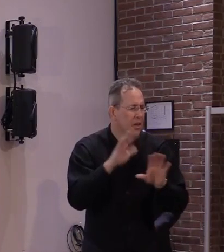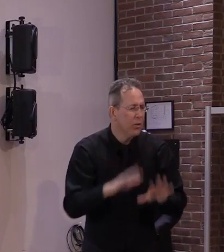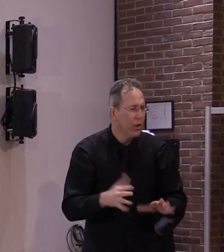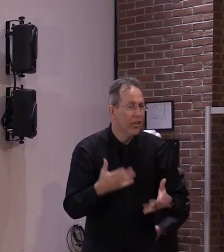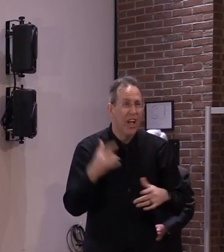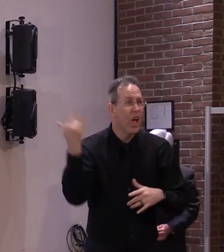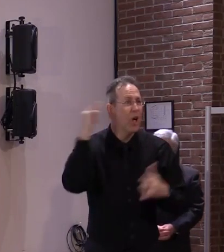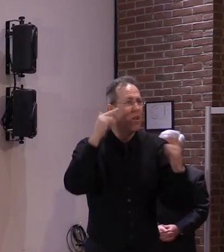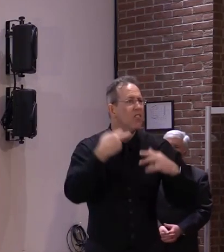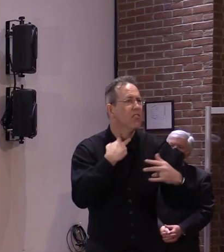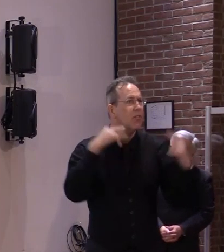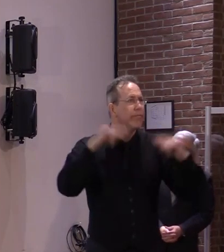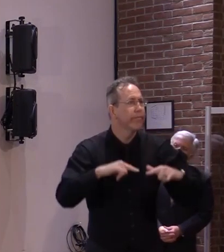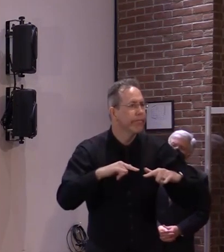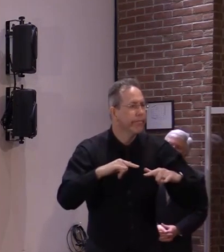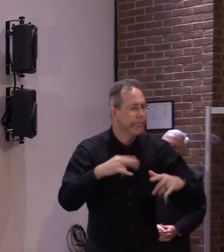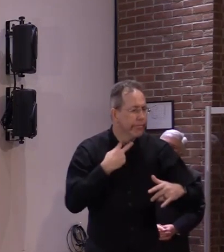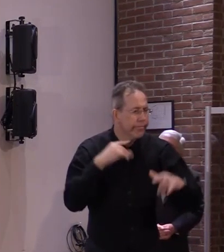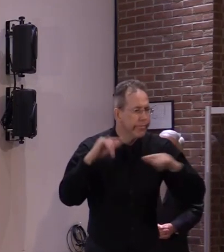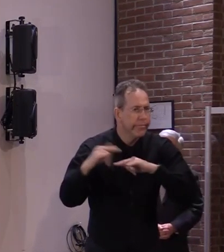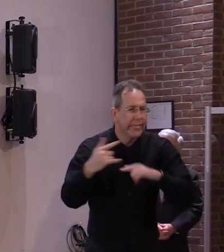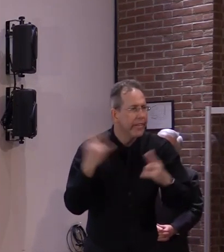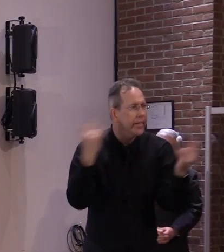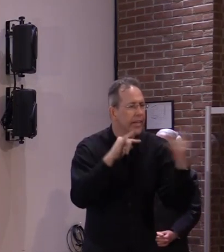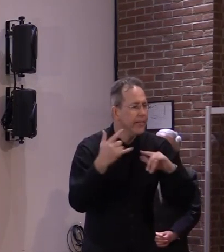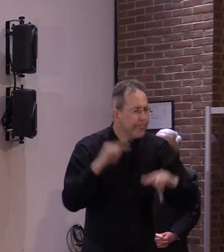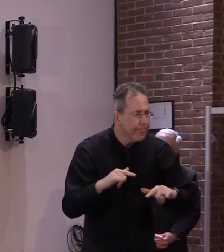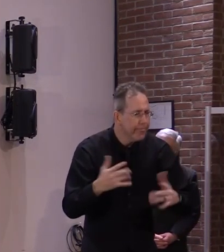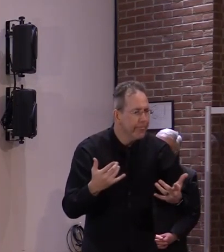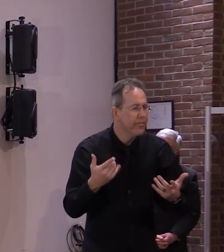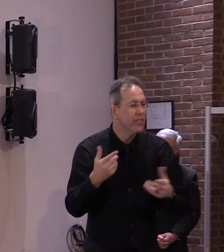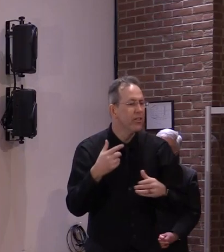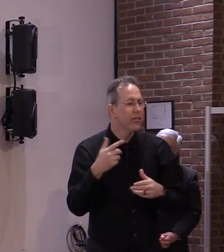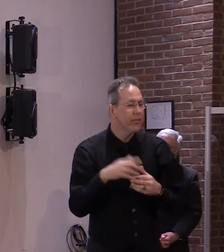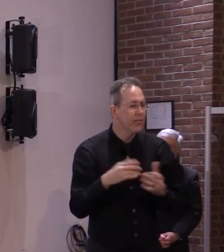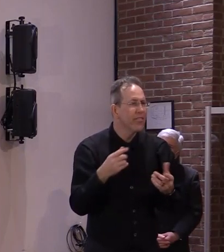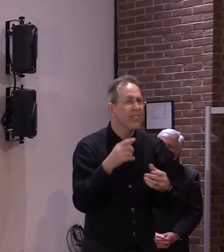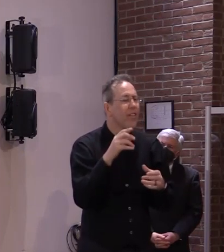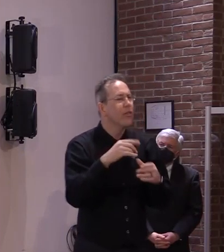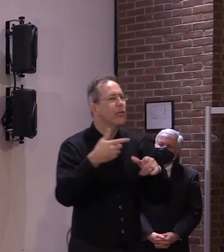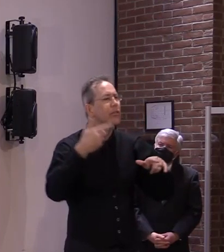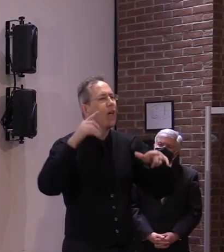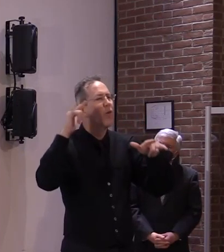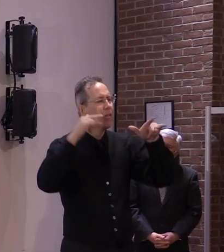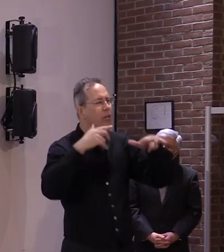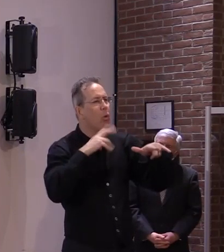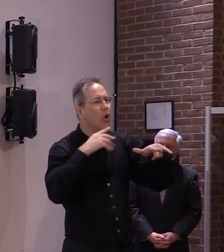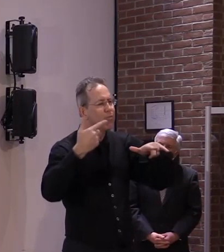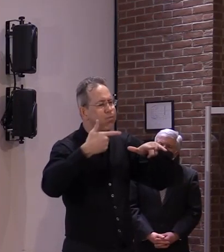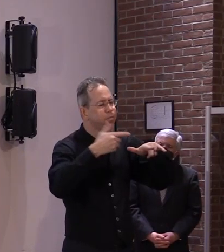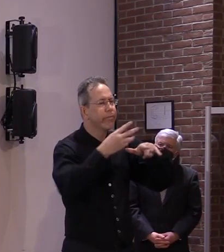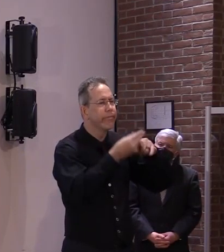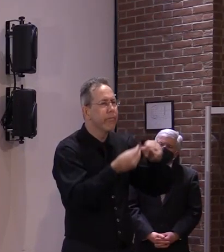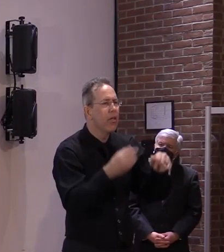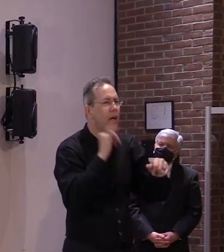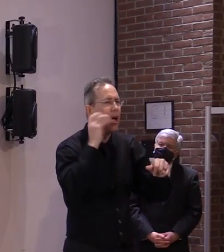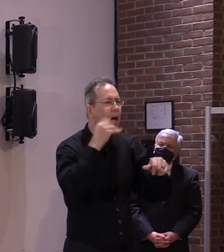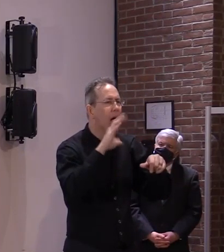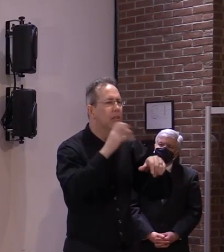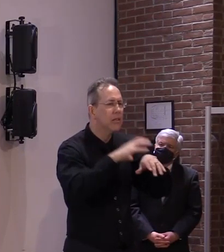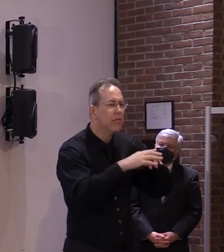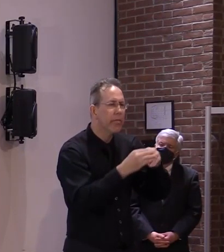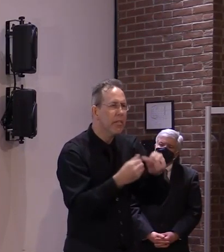is on track. But they said to be prepared. There may be some cancellations or at